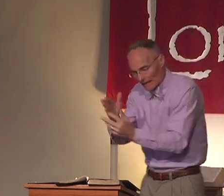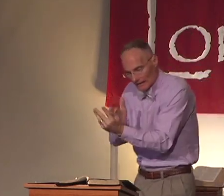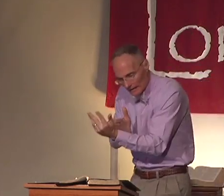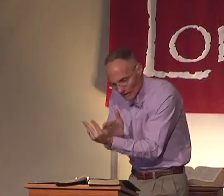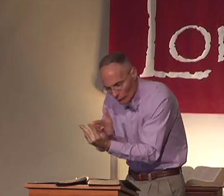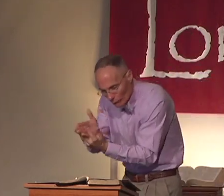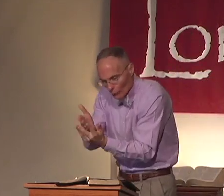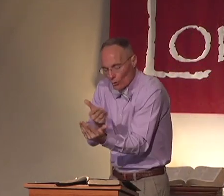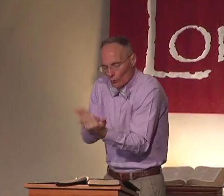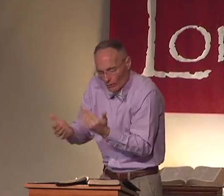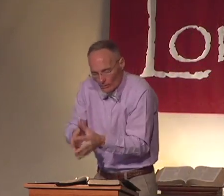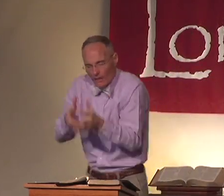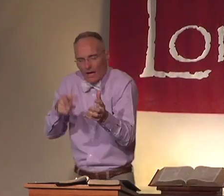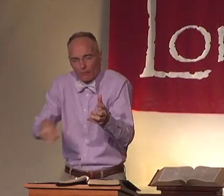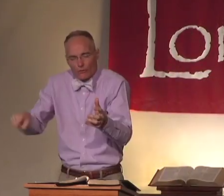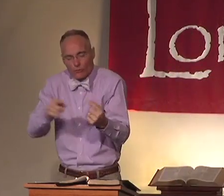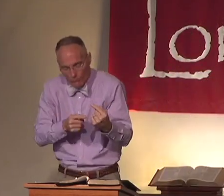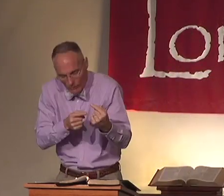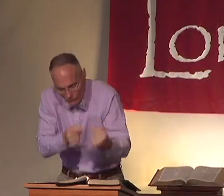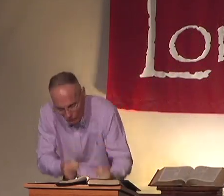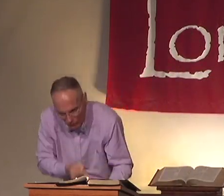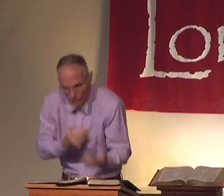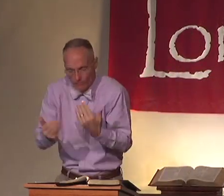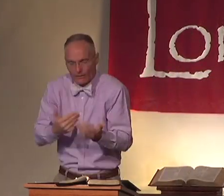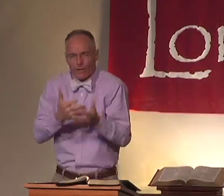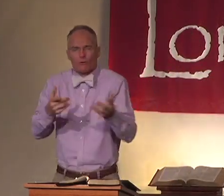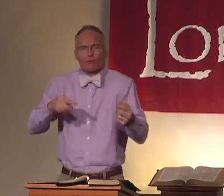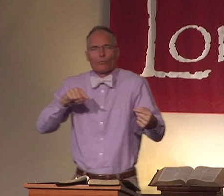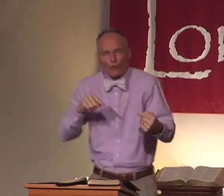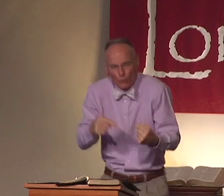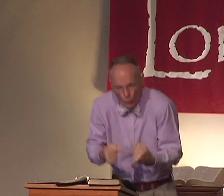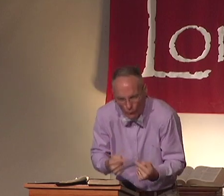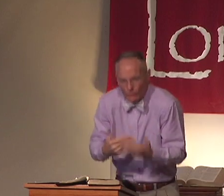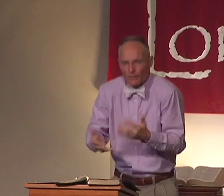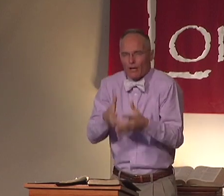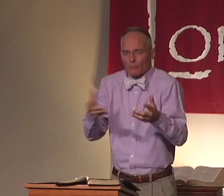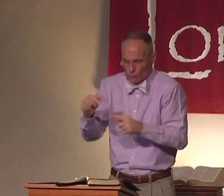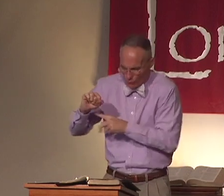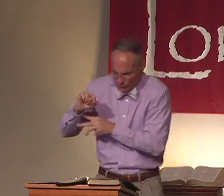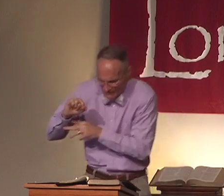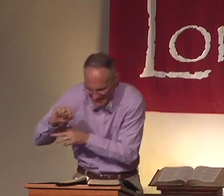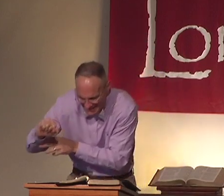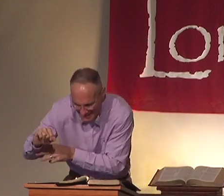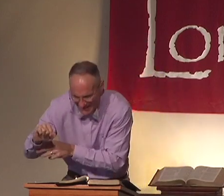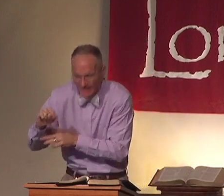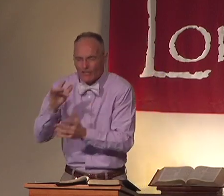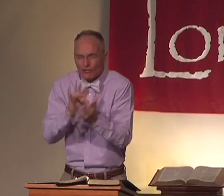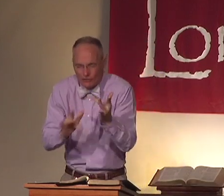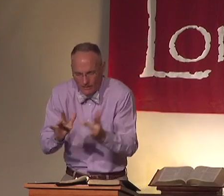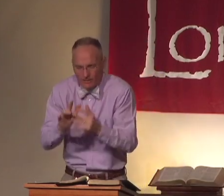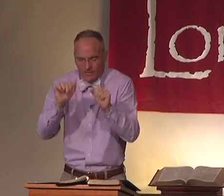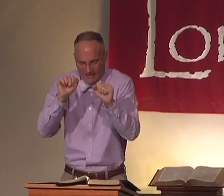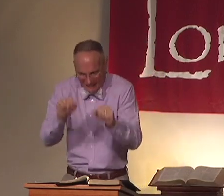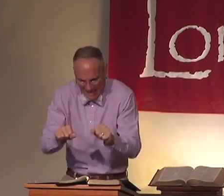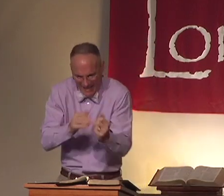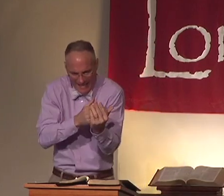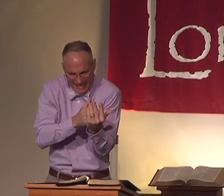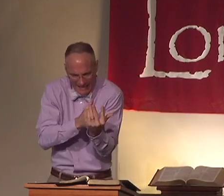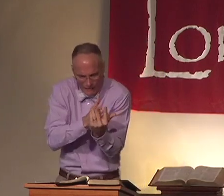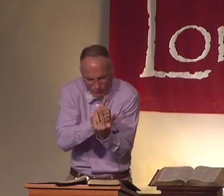Jesus can get through whatever it is, how much you're struggling, how much you're hurting, how much you're resisting. Jesus can